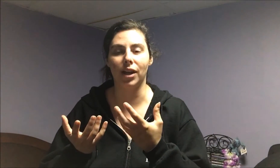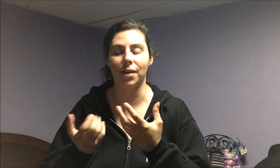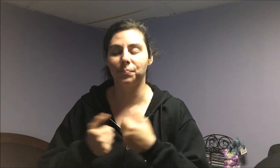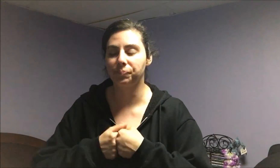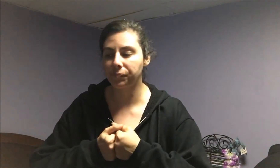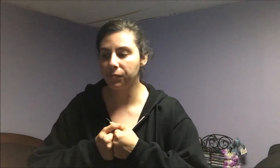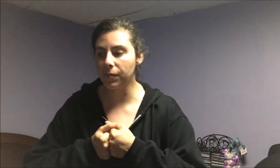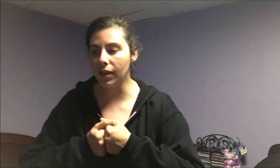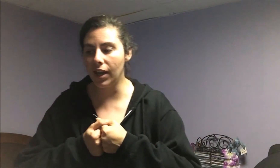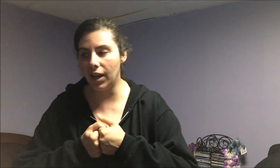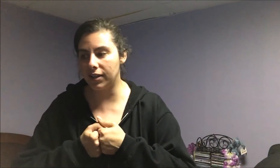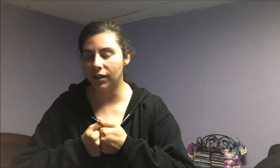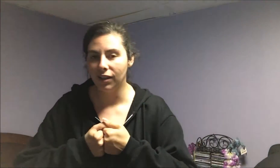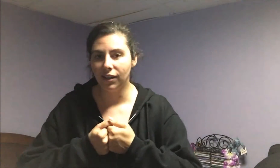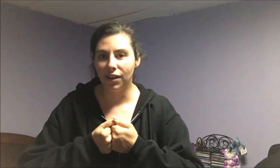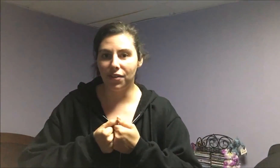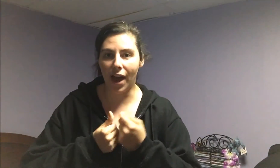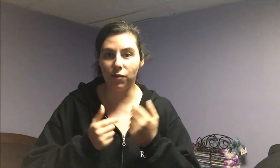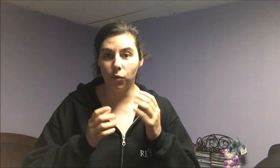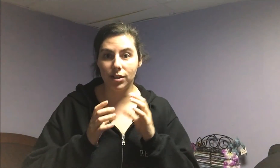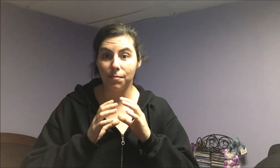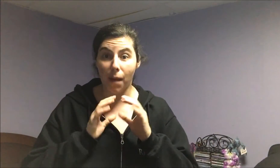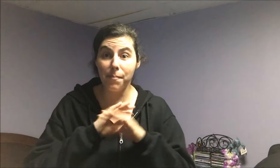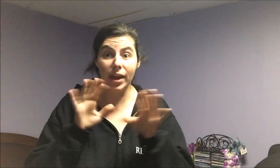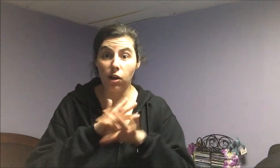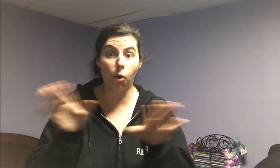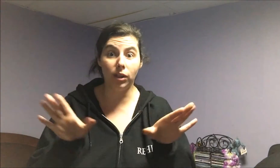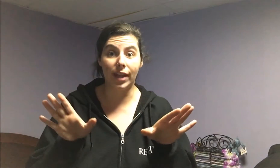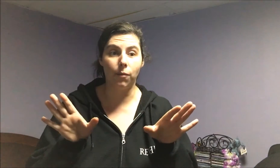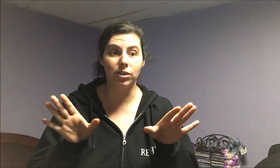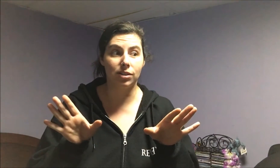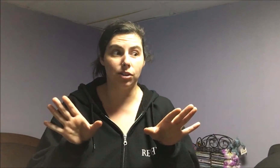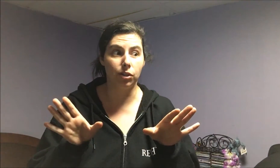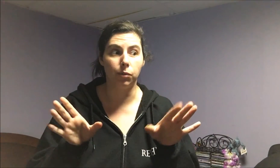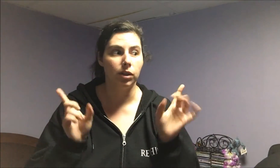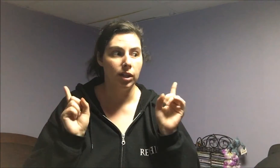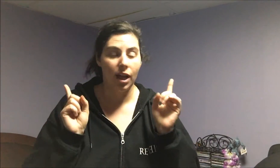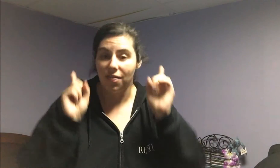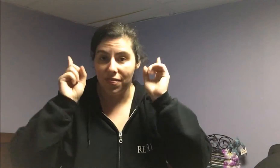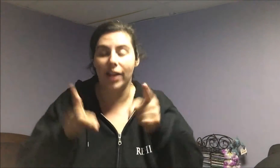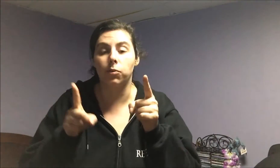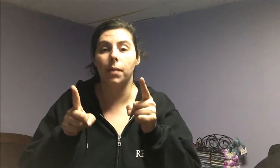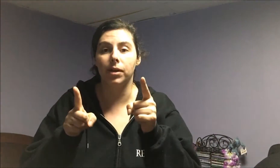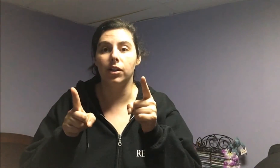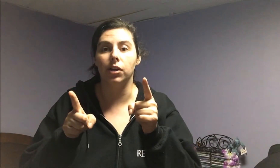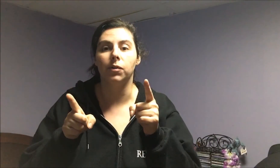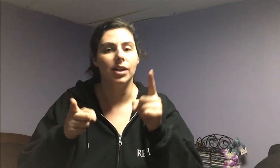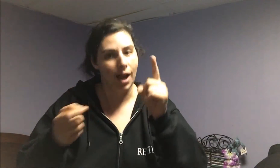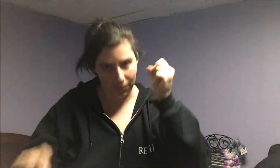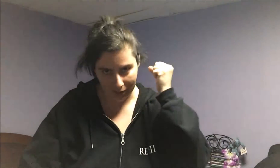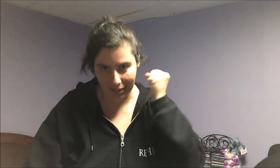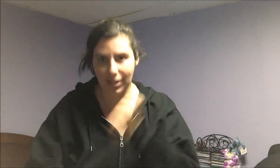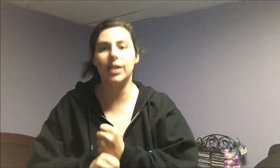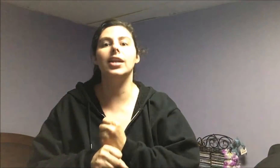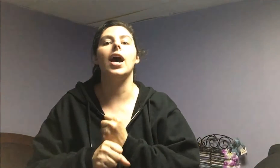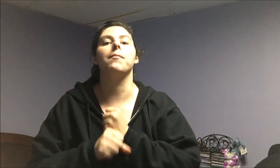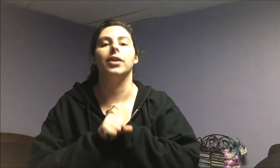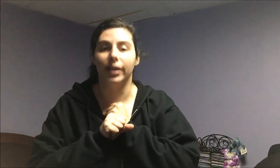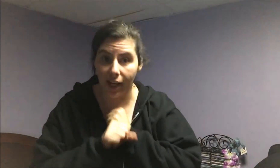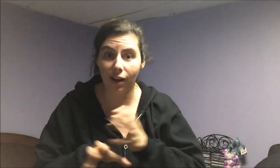Juliet. And that was my main goal, and that was to do, that's what I'm gonna do. I'm gonna sign it, I'm gonna get on